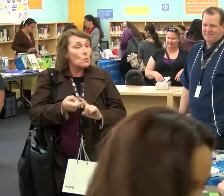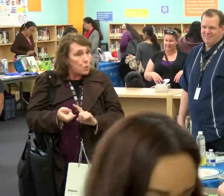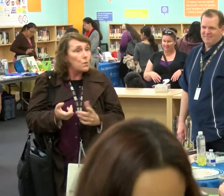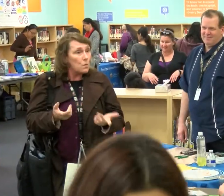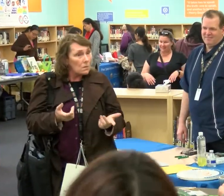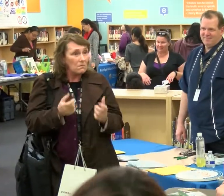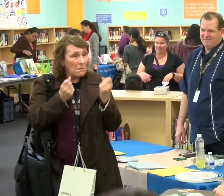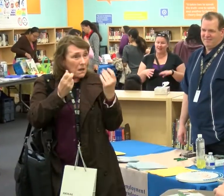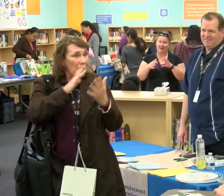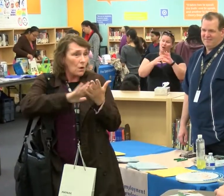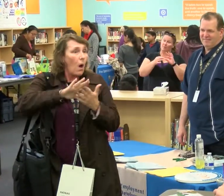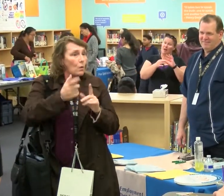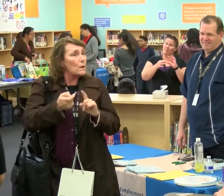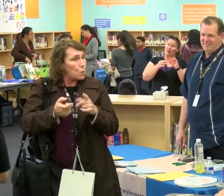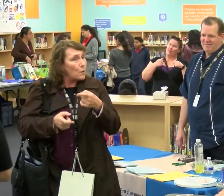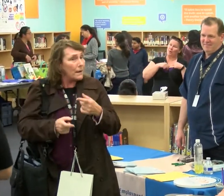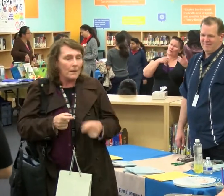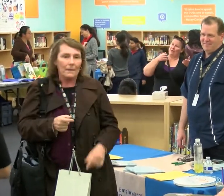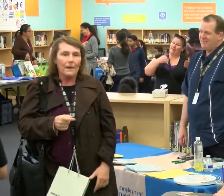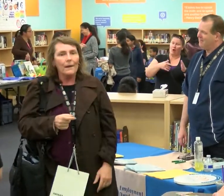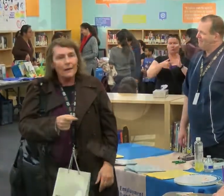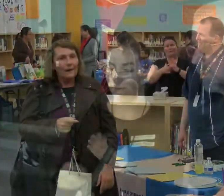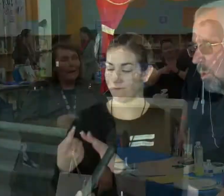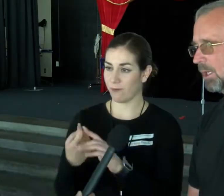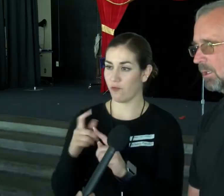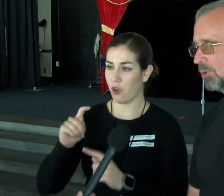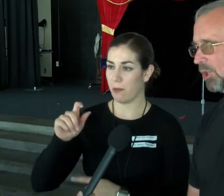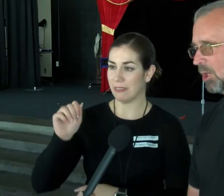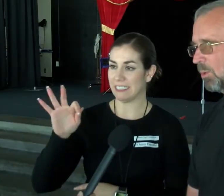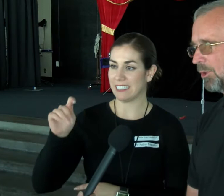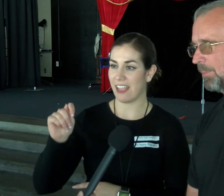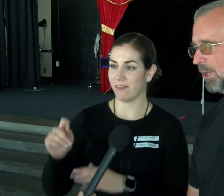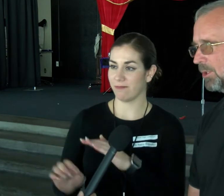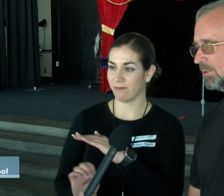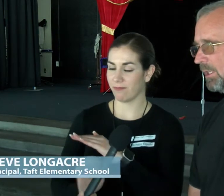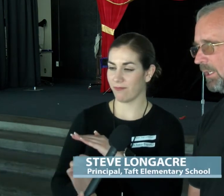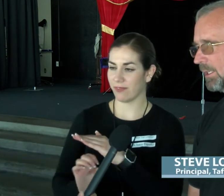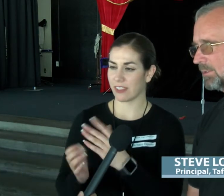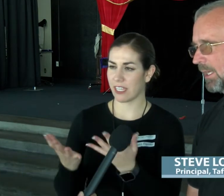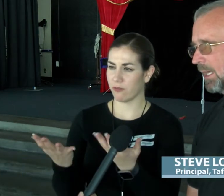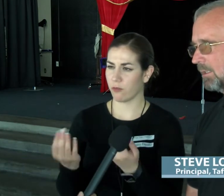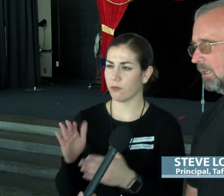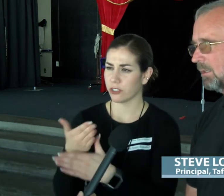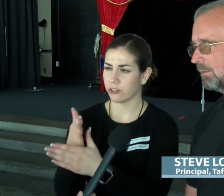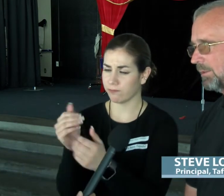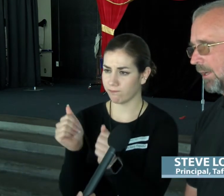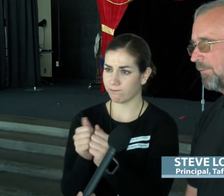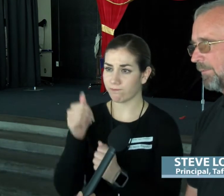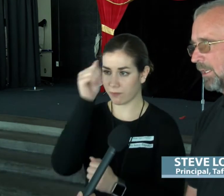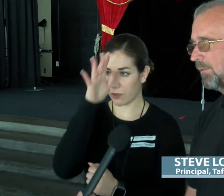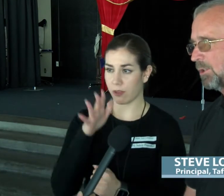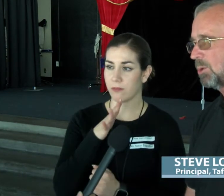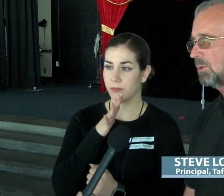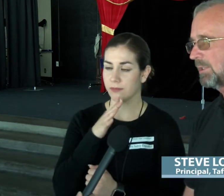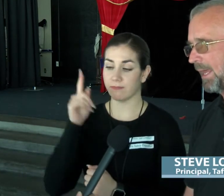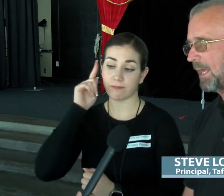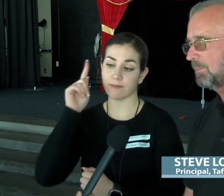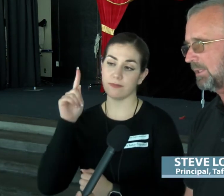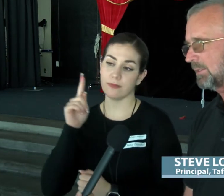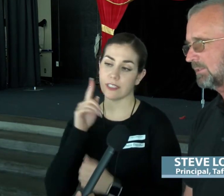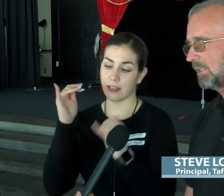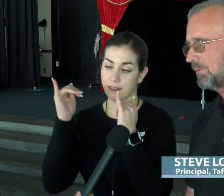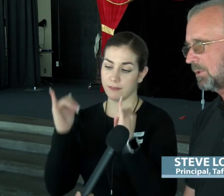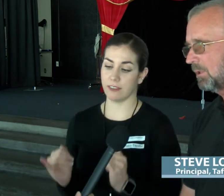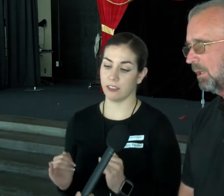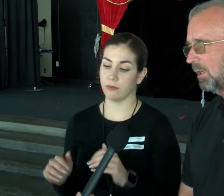so it's amazing. The other thing that we want to share with our parents is that deaf individuals can